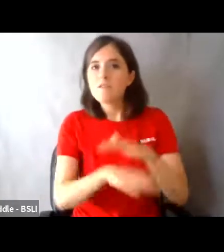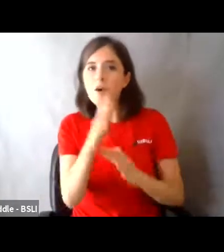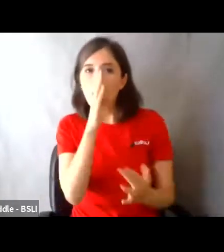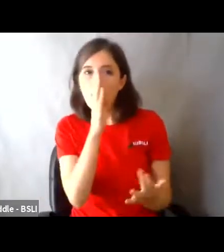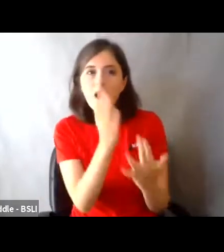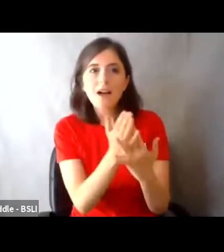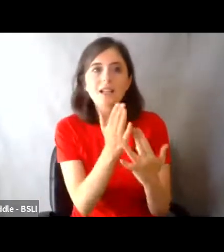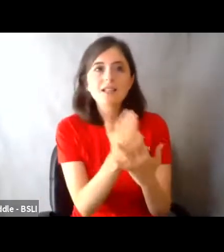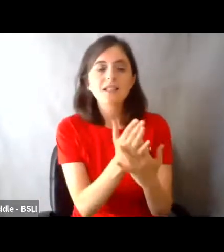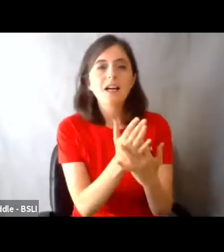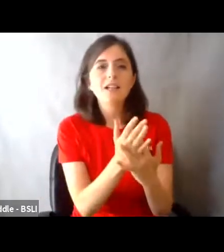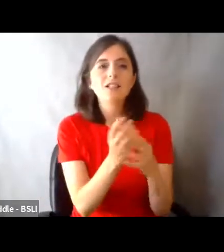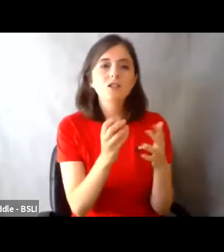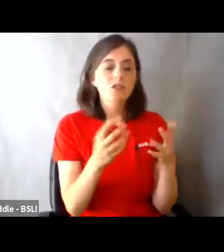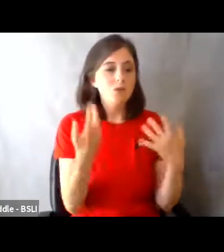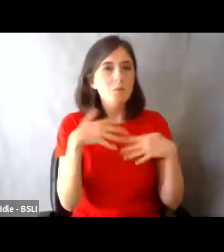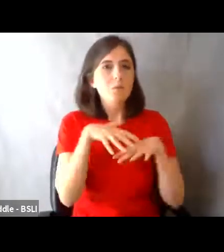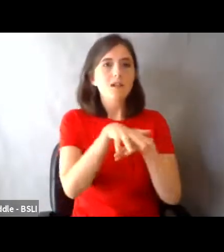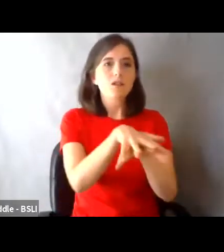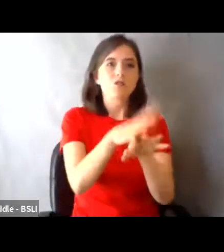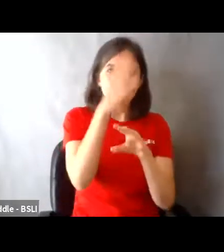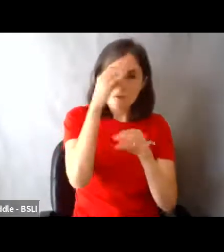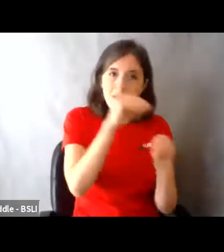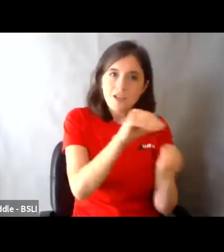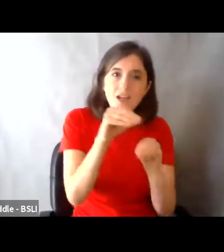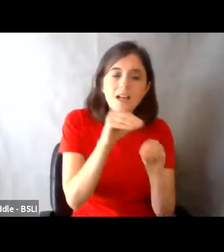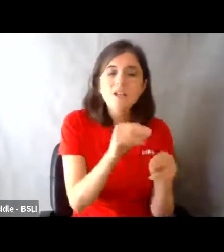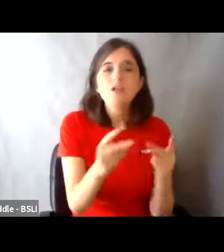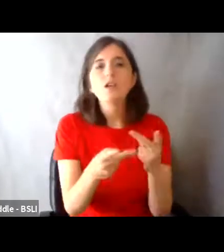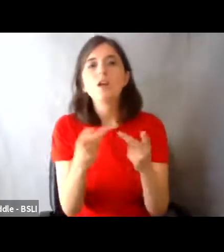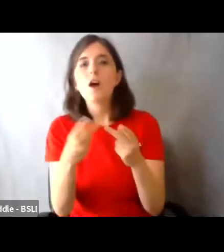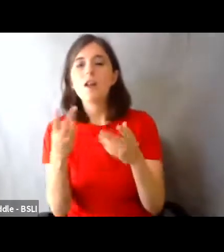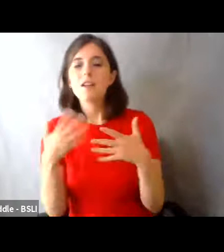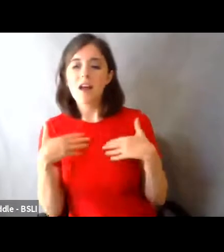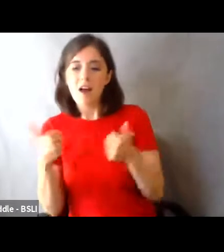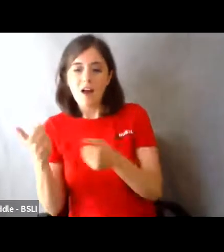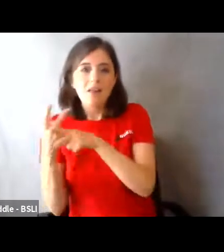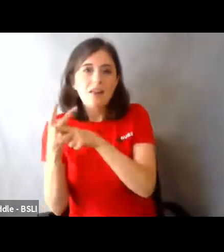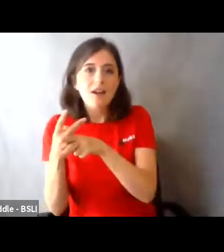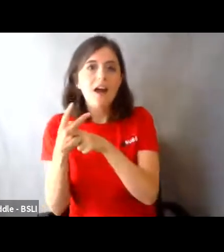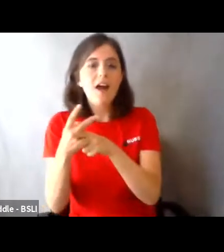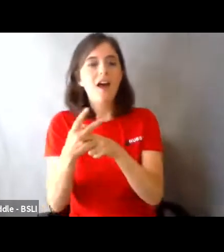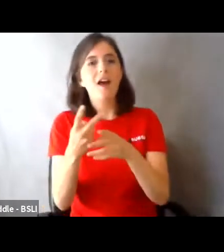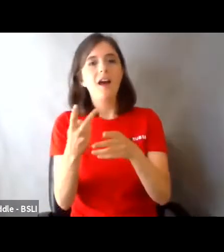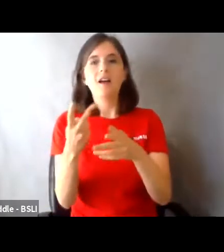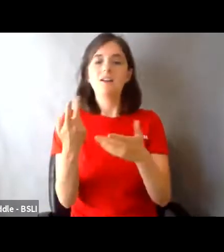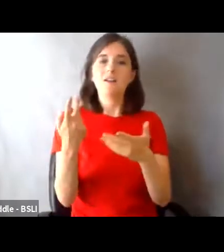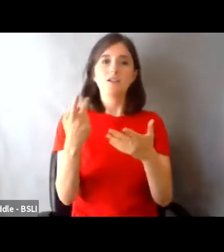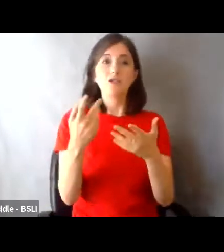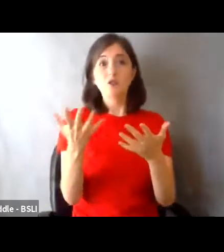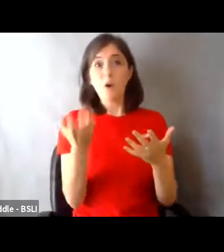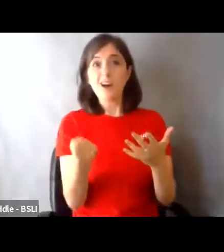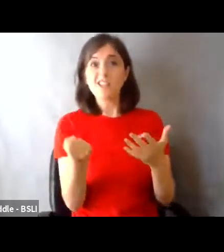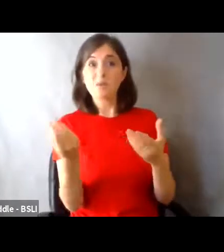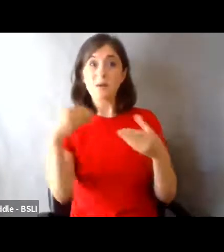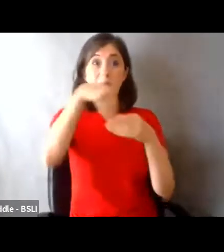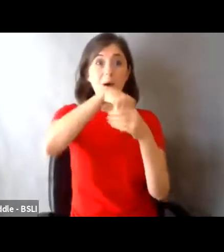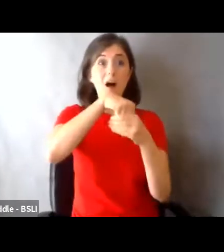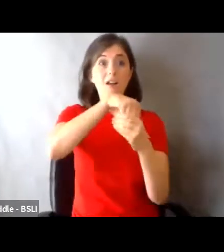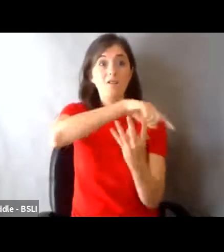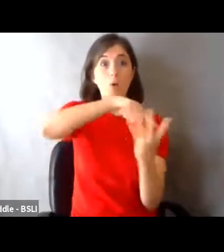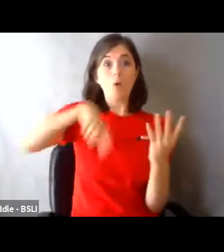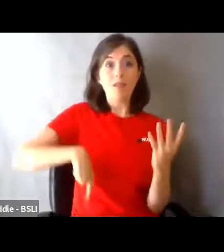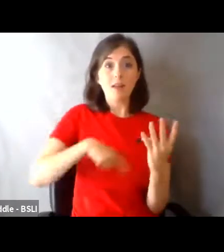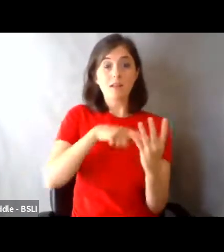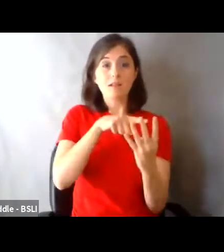fully mainstream education and access to healthcare as well. So it needs to be seen alongside that.